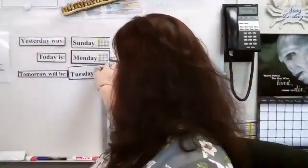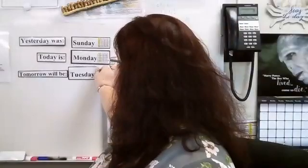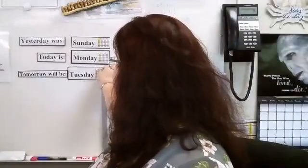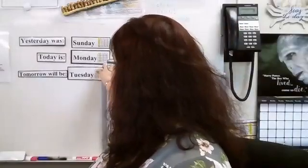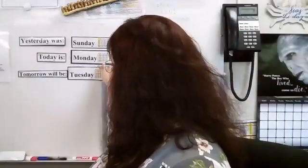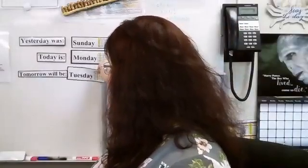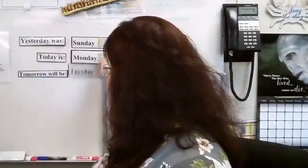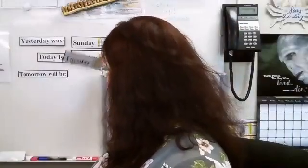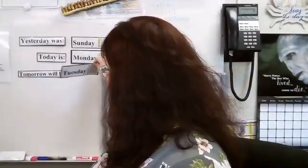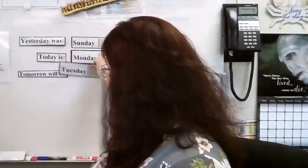Tuesday.